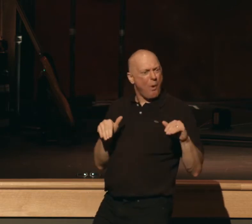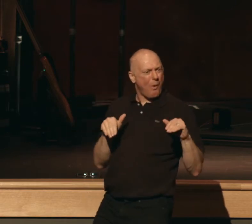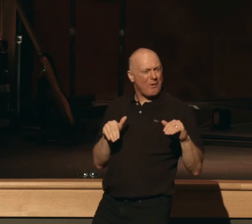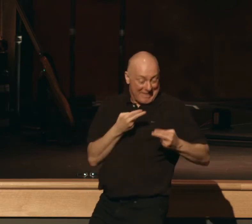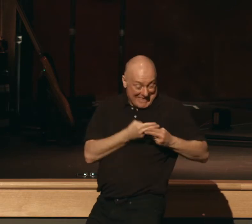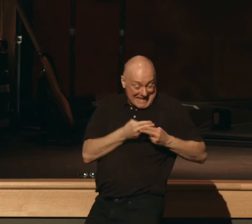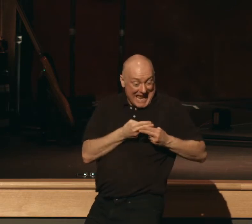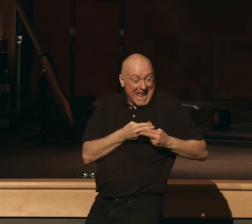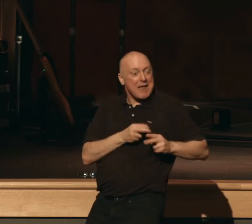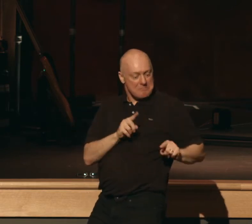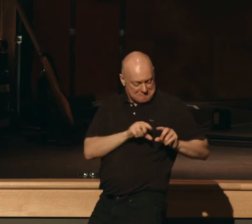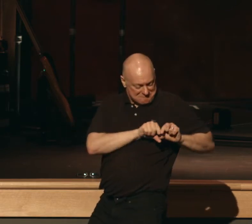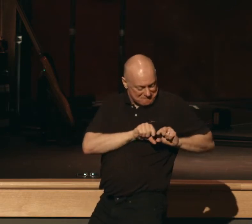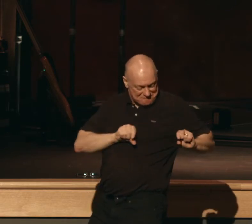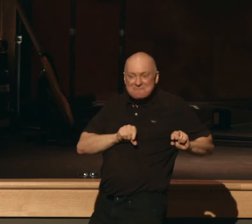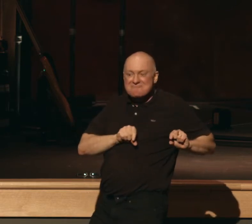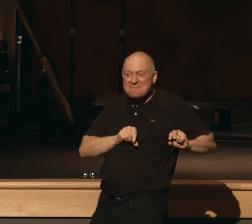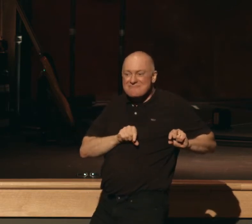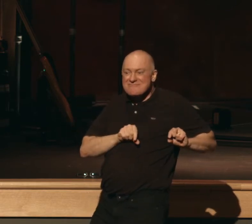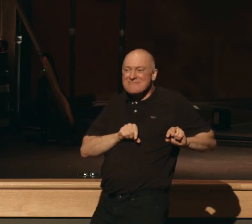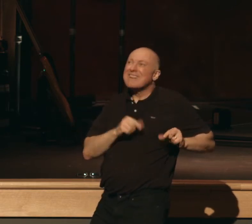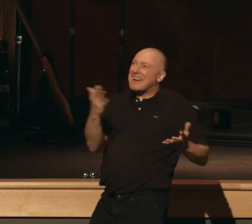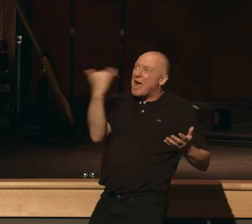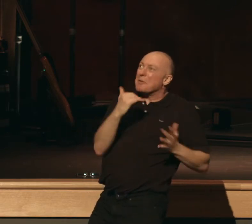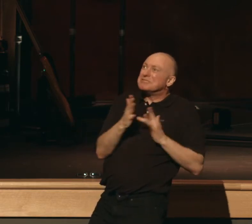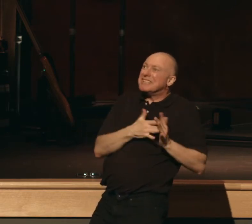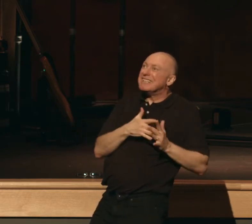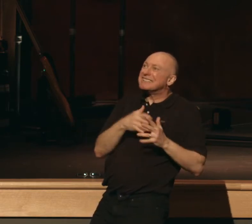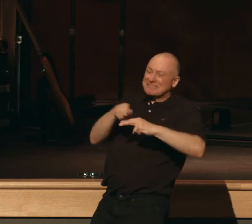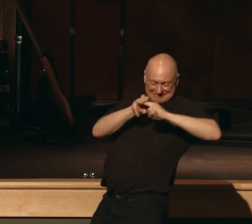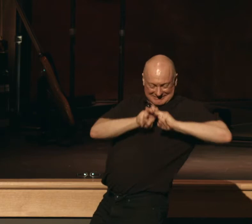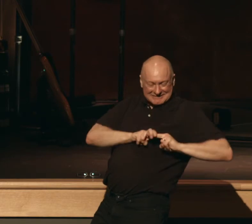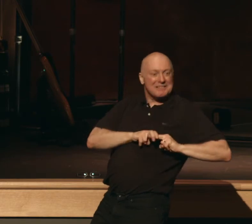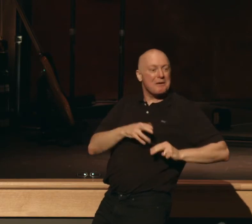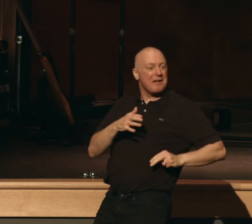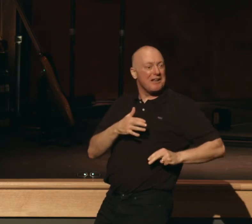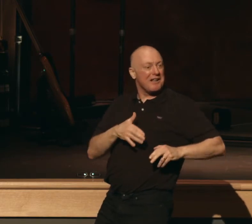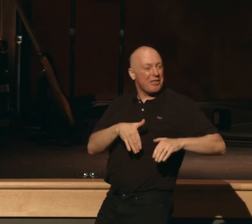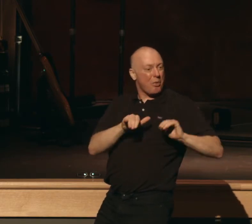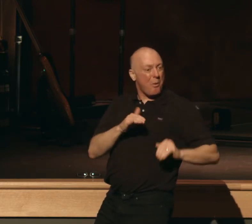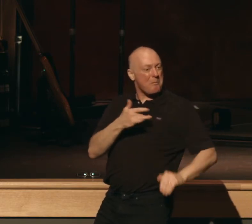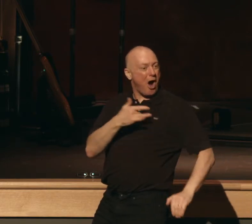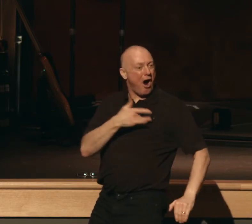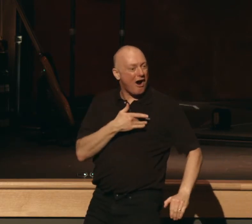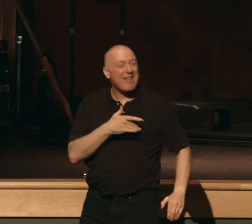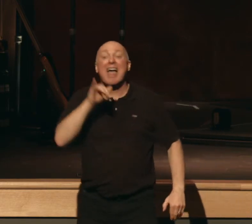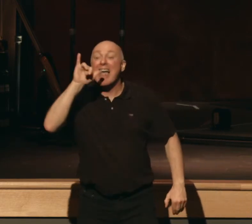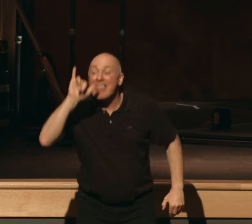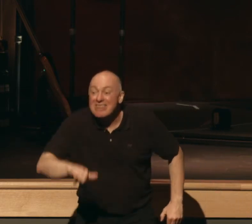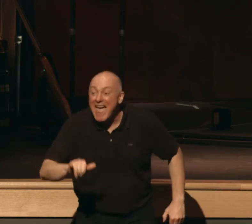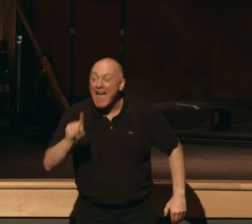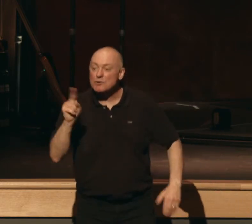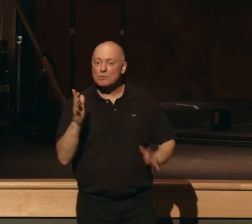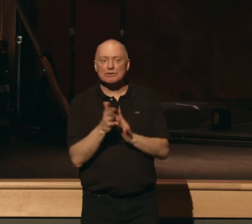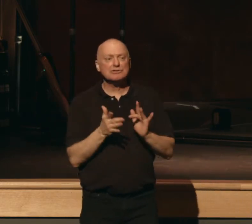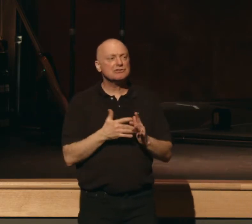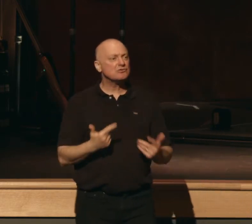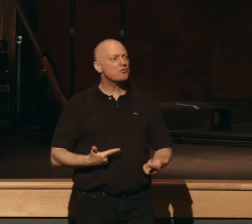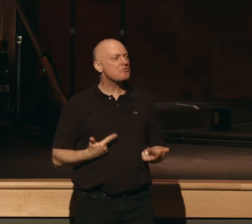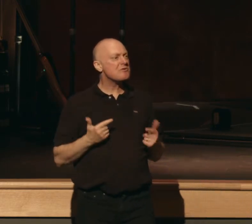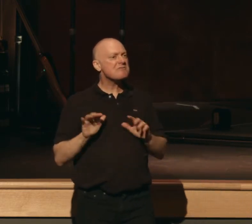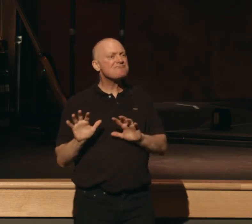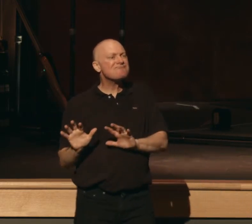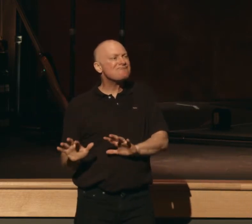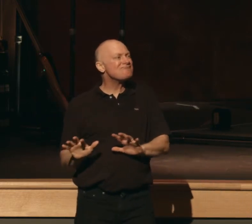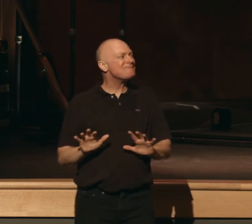his name on it and it's vacant waiting for him to come and take his rightful place. That's the heart where he dwells.